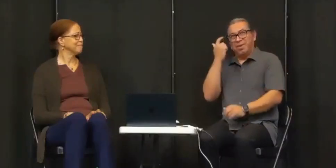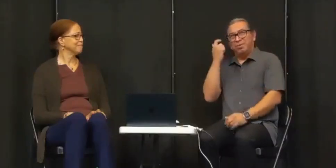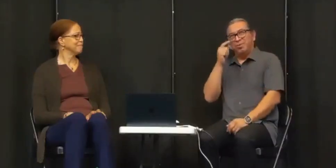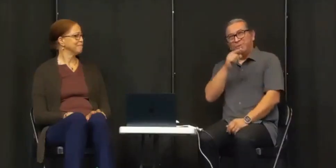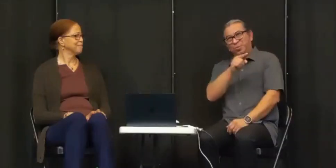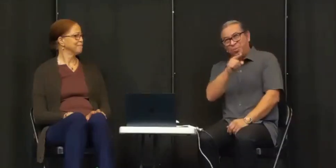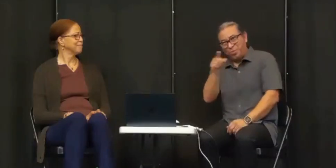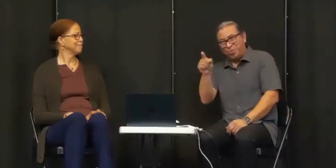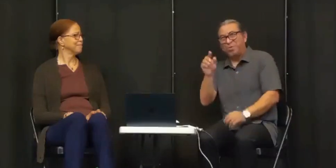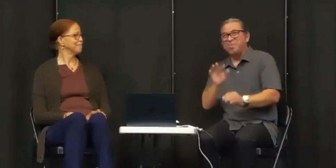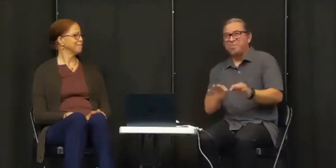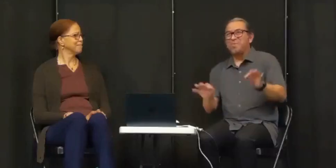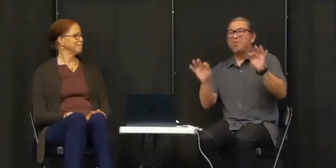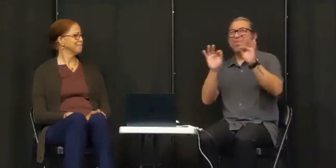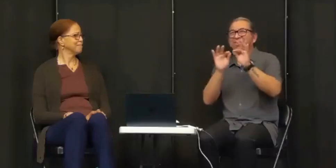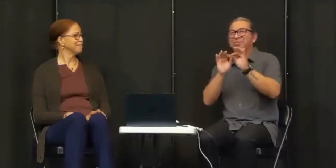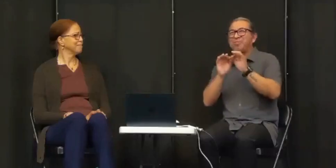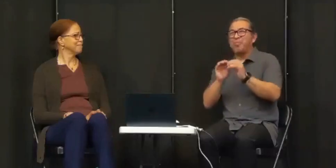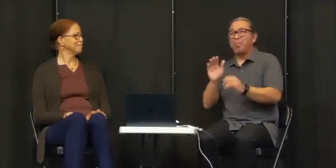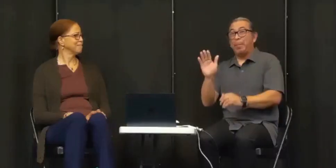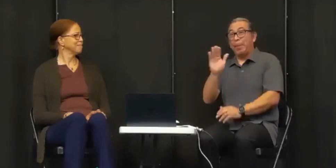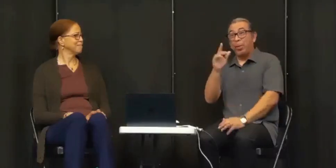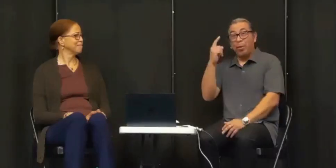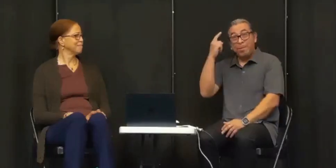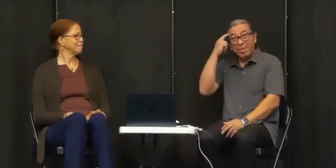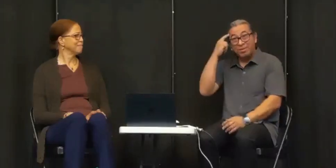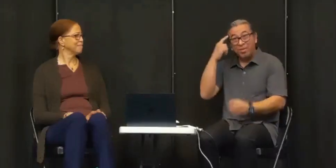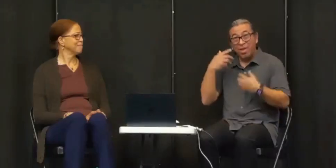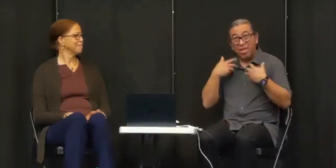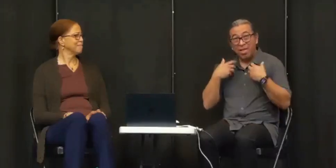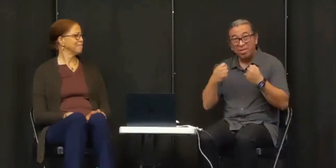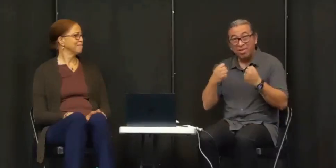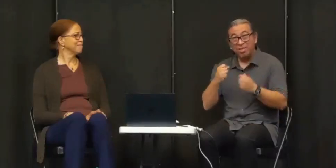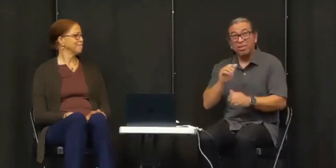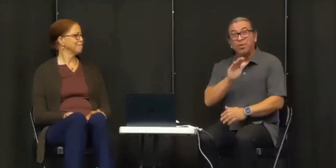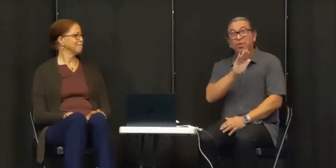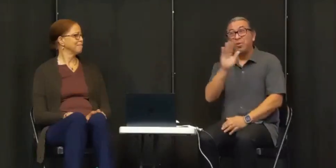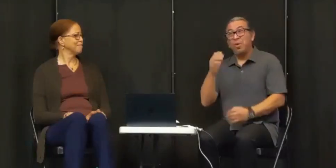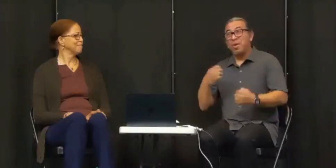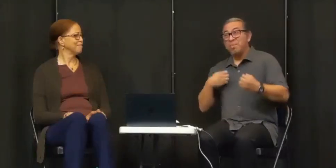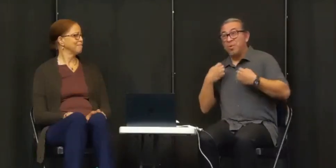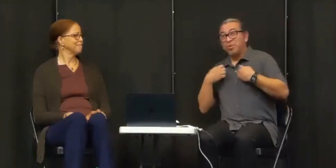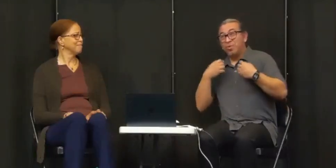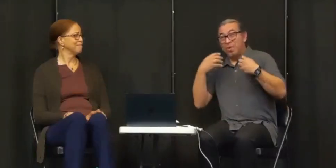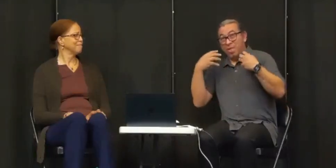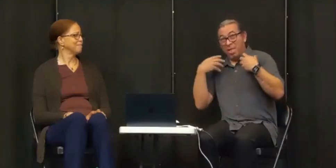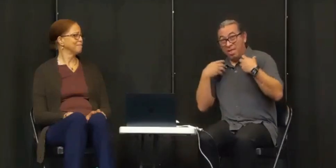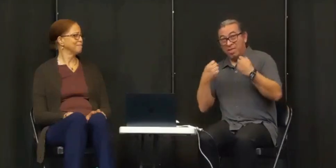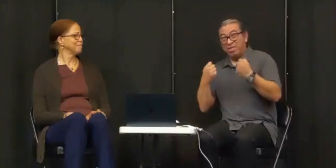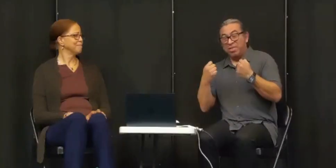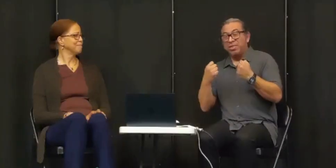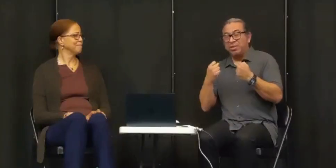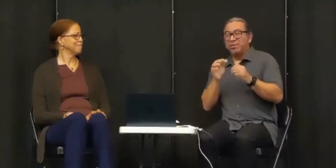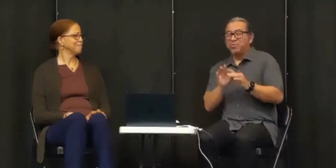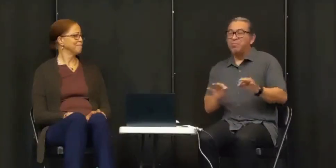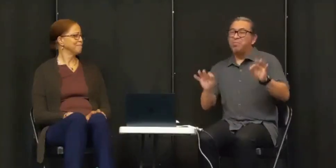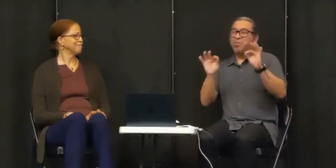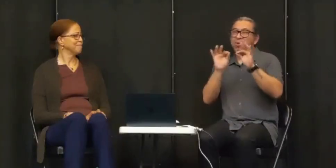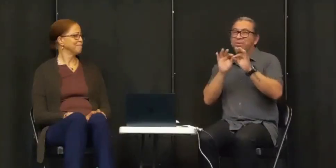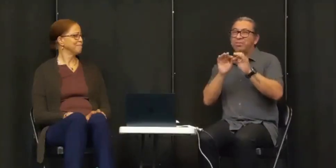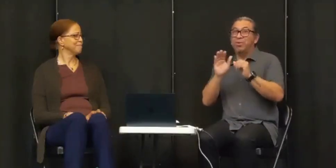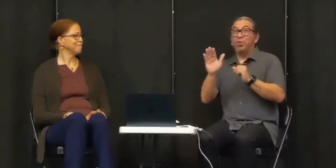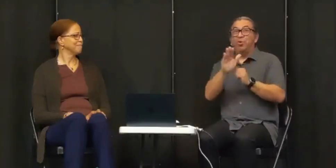Why it matters or why it's important? Because you are important. Not just your mental health, your